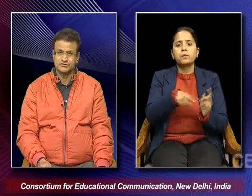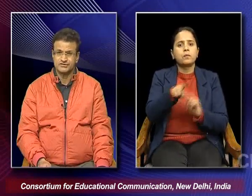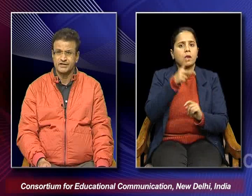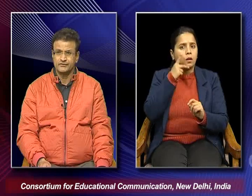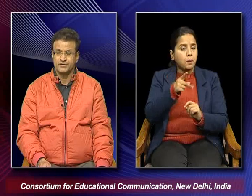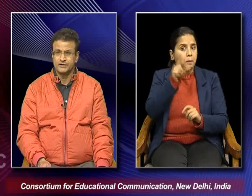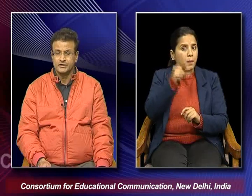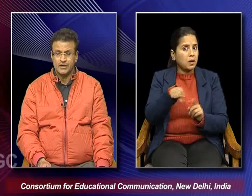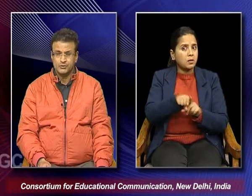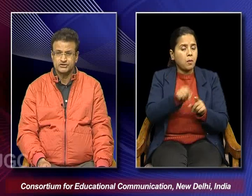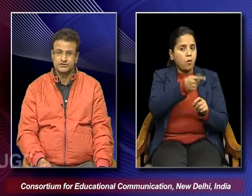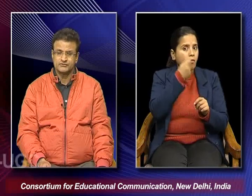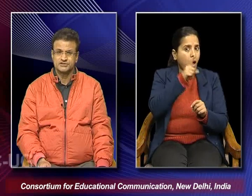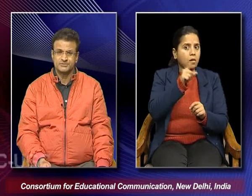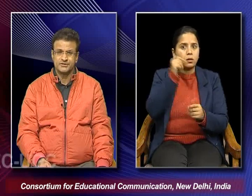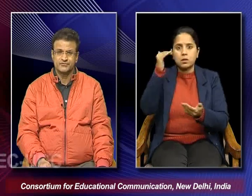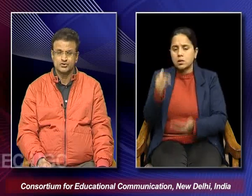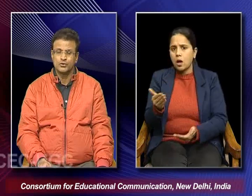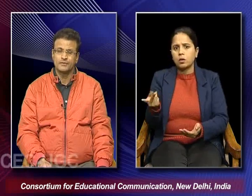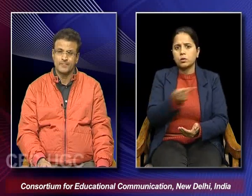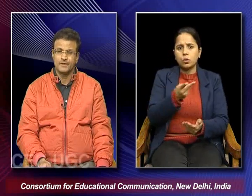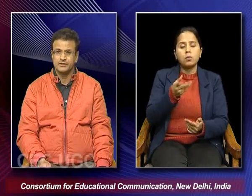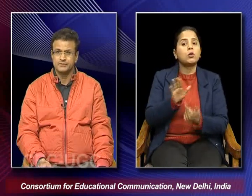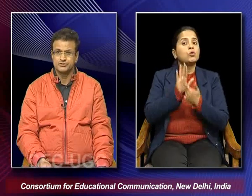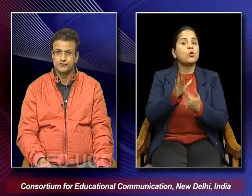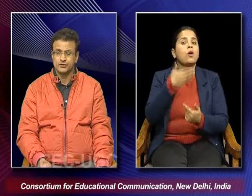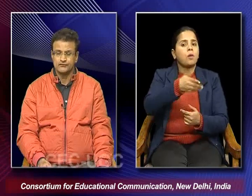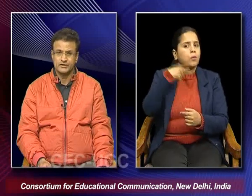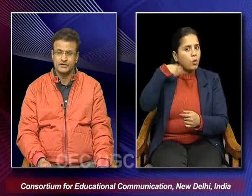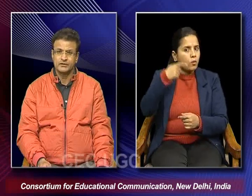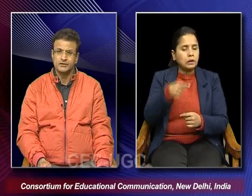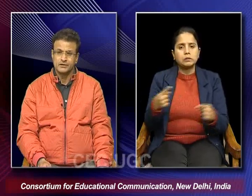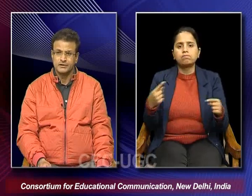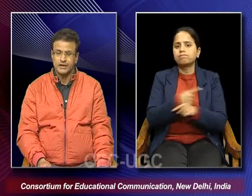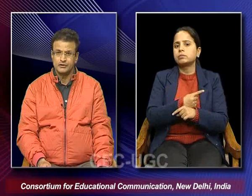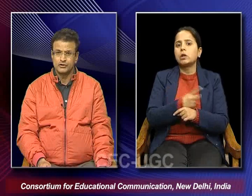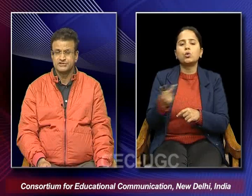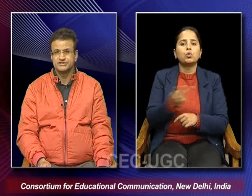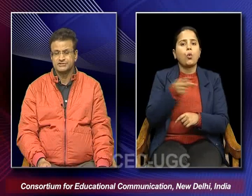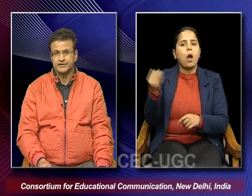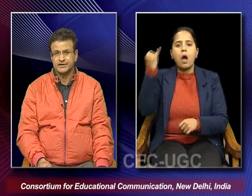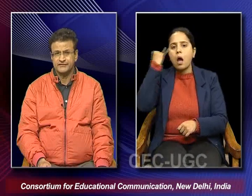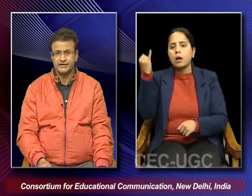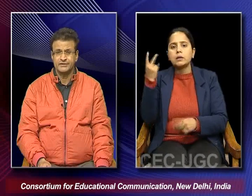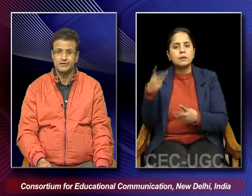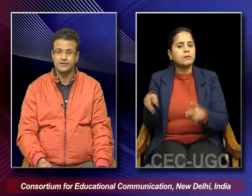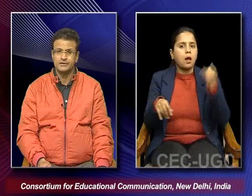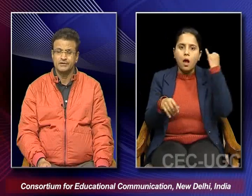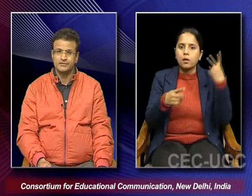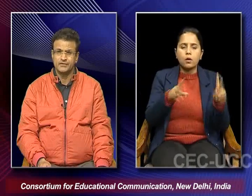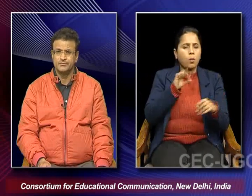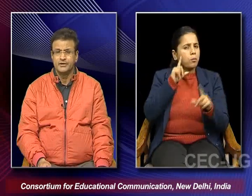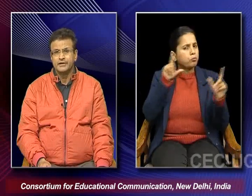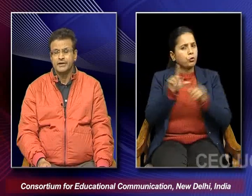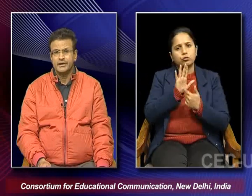or this kind of an opposition which is being shown in terms of the conflicting ideologies, is very evident in